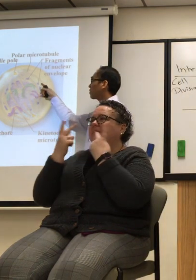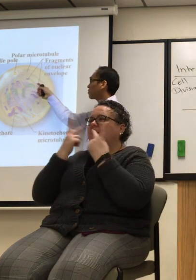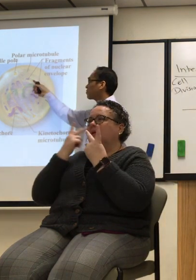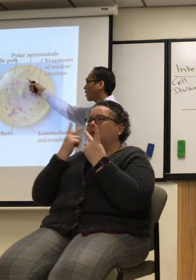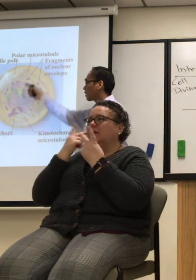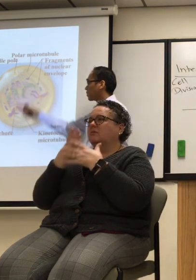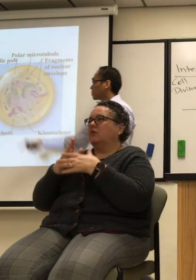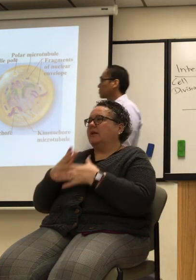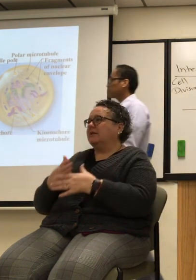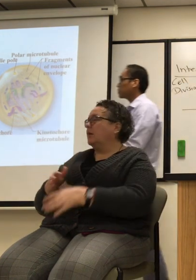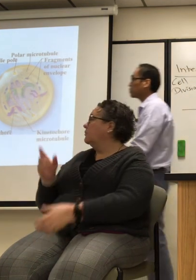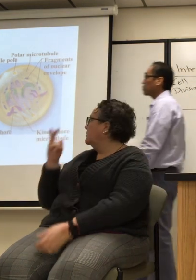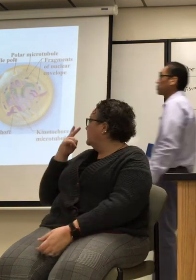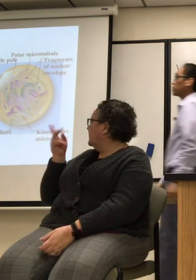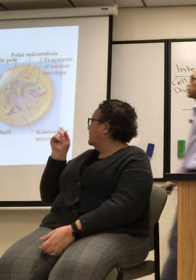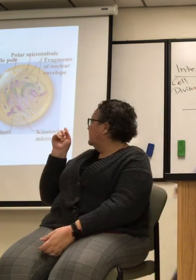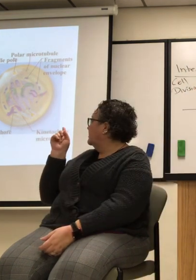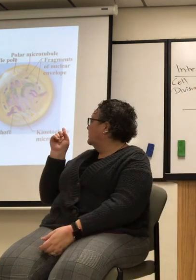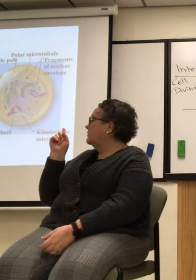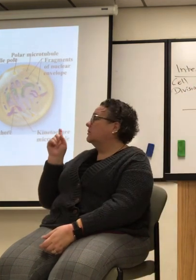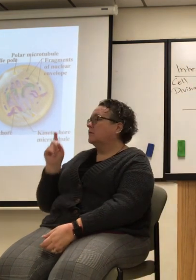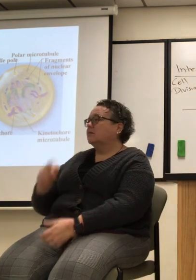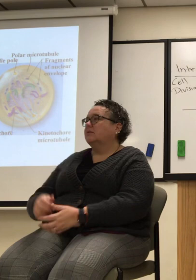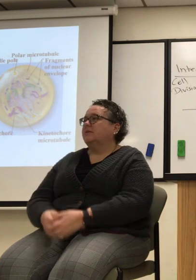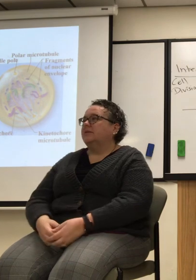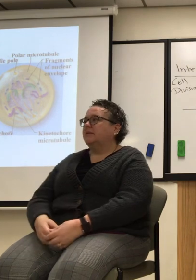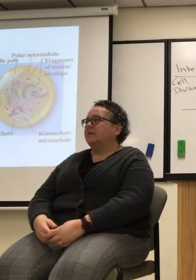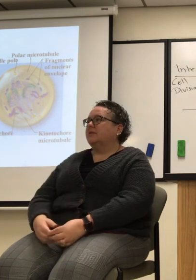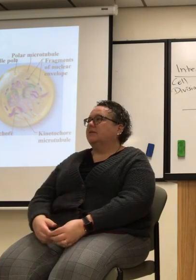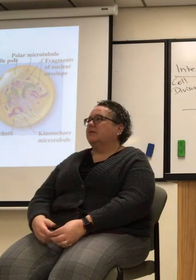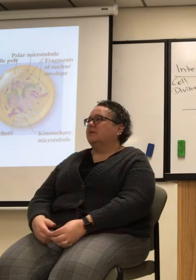Okay, those fragments.